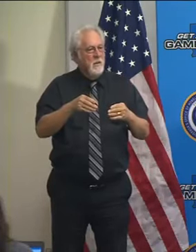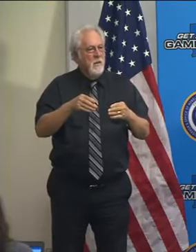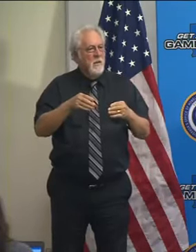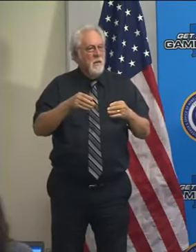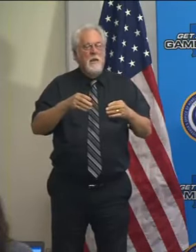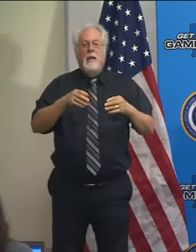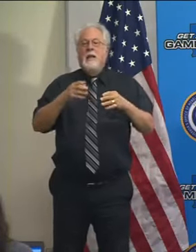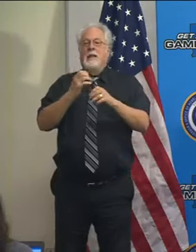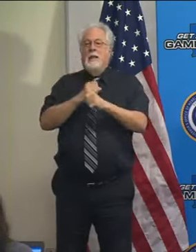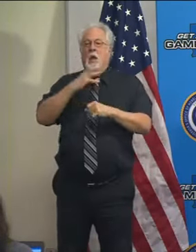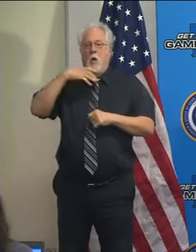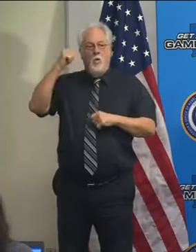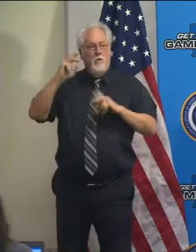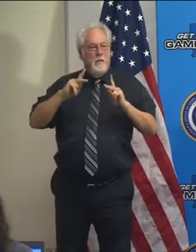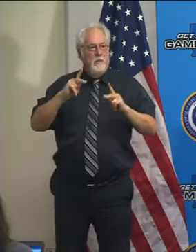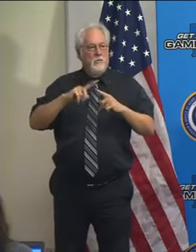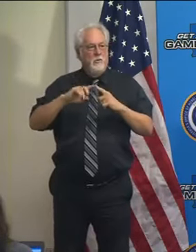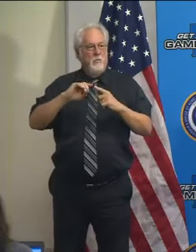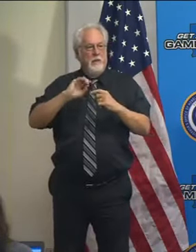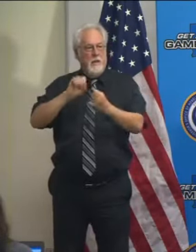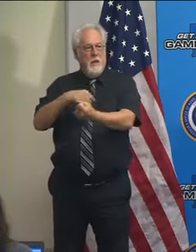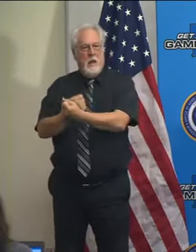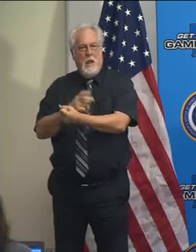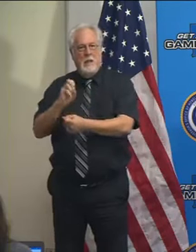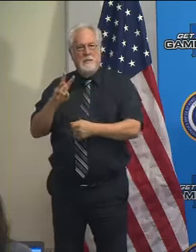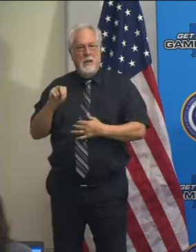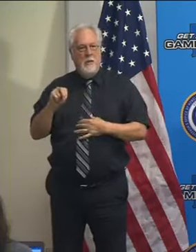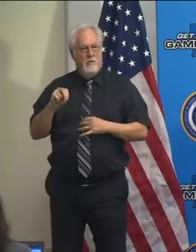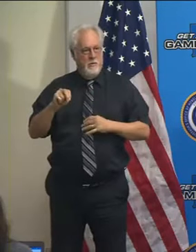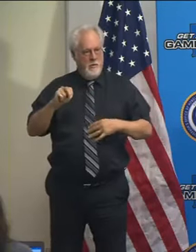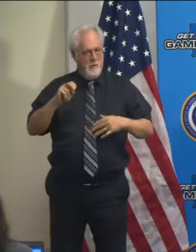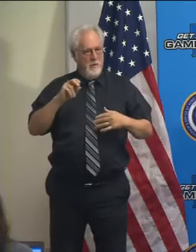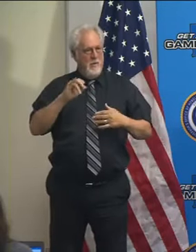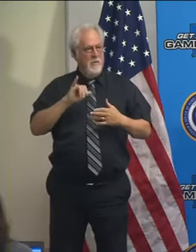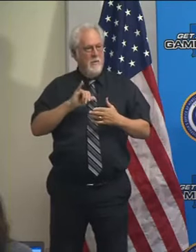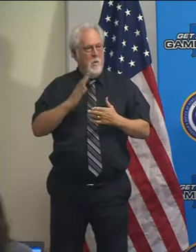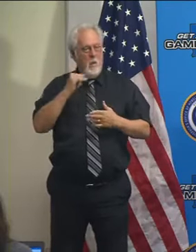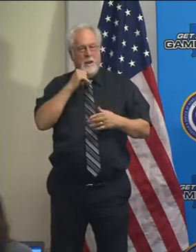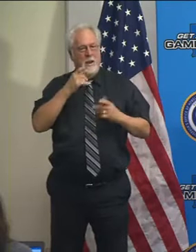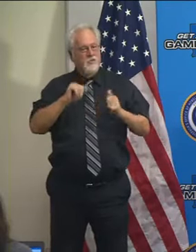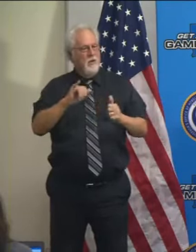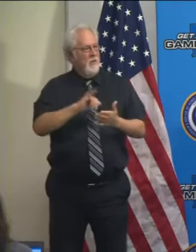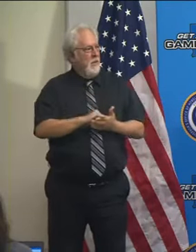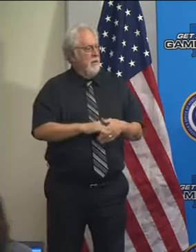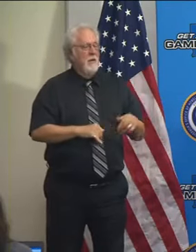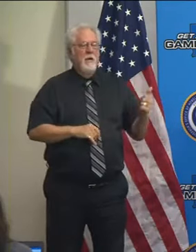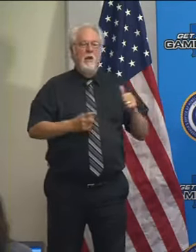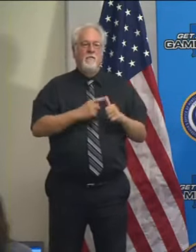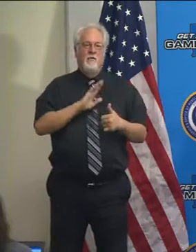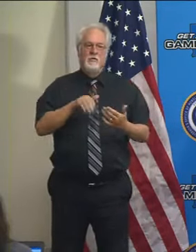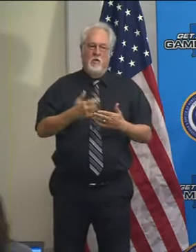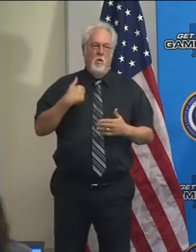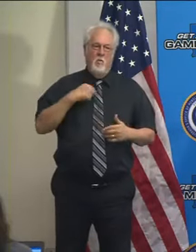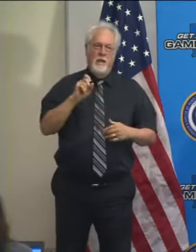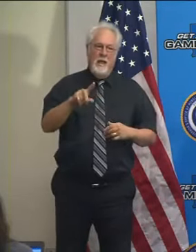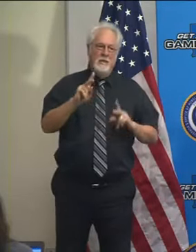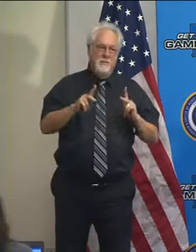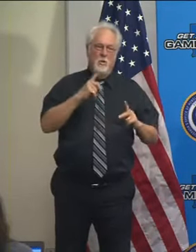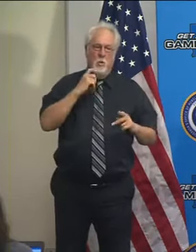older at-risk people to be locked down? That seems like it would have been a better solution. Why did you not allow that? Well, first of all, we have asked people